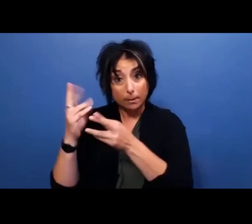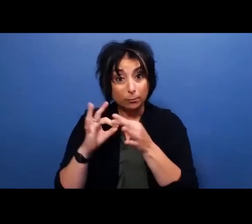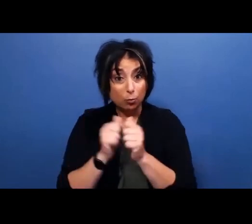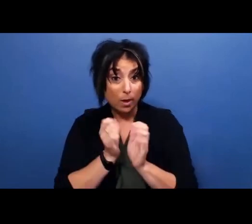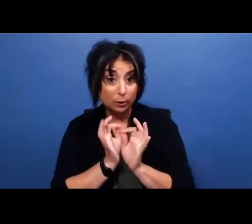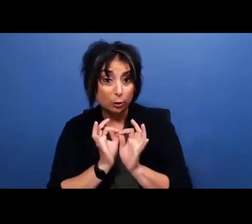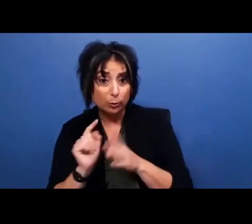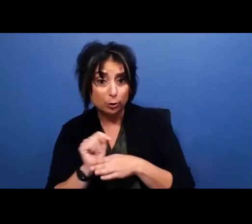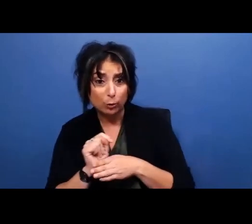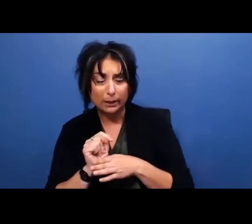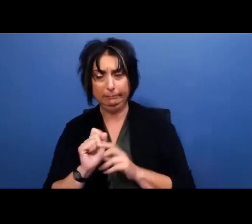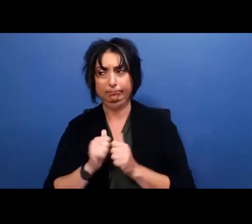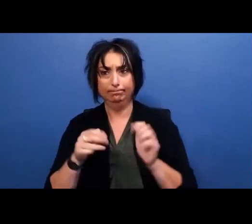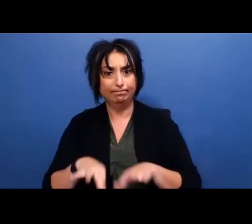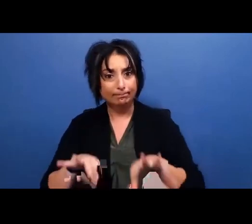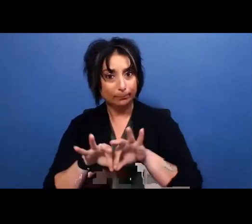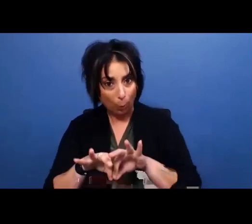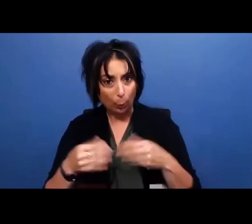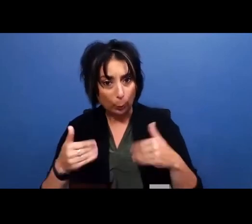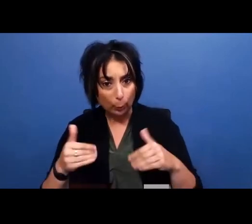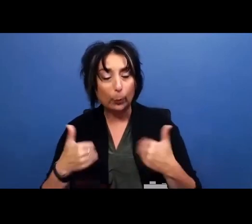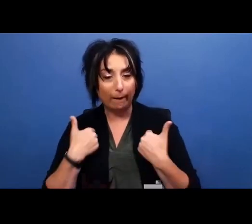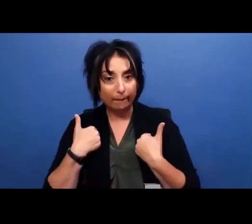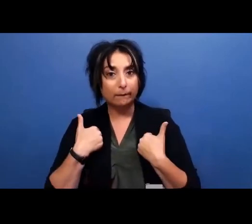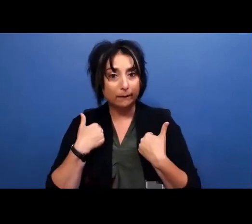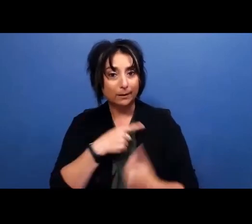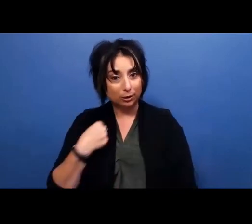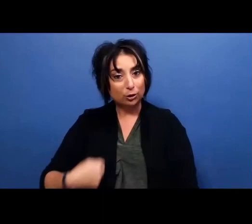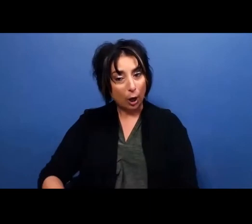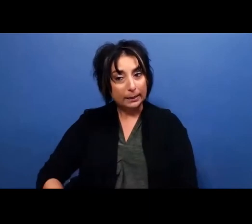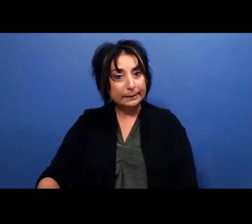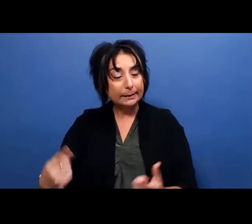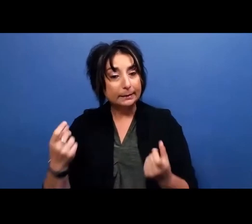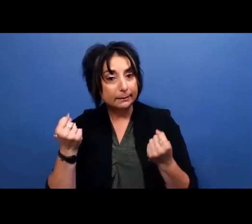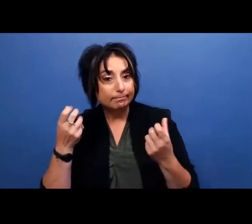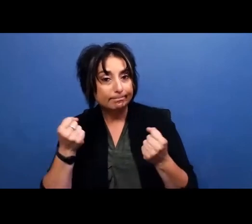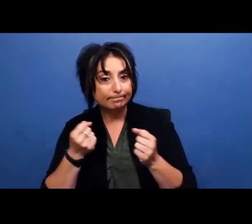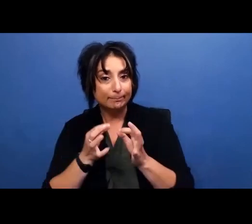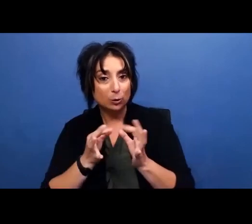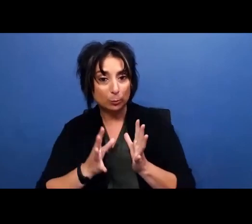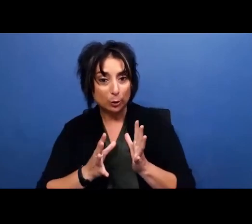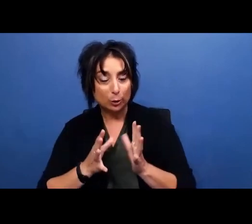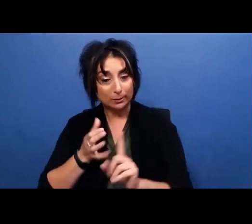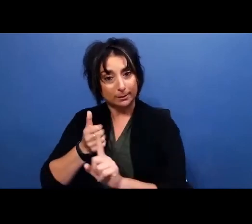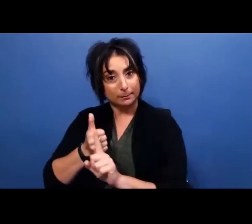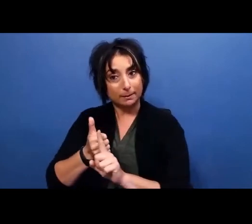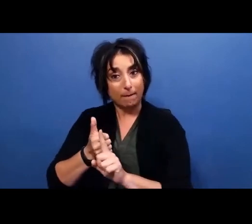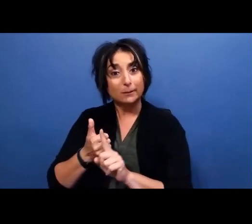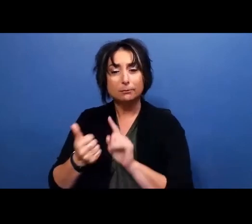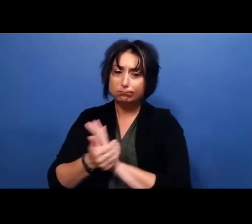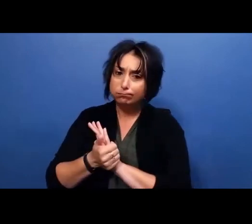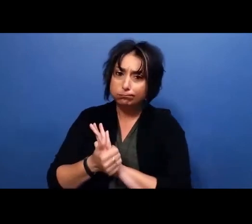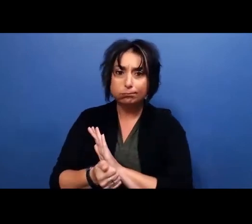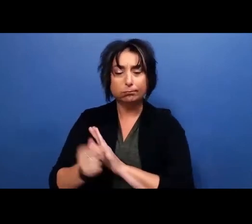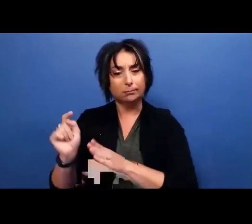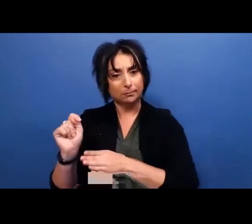the significance of having Chinese Sign Language interpreters who are competent,